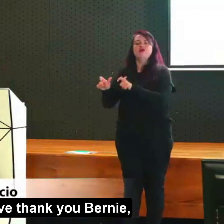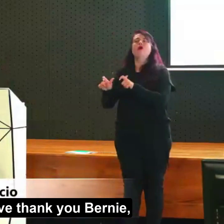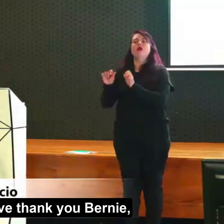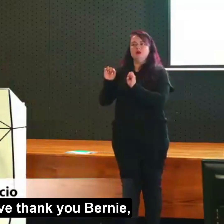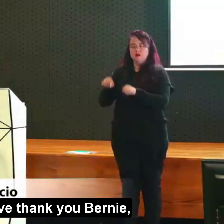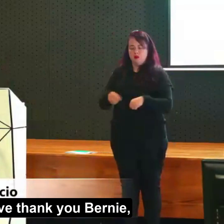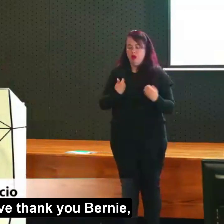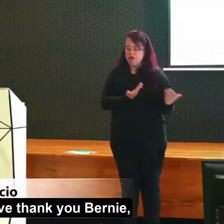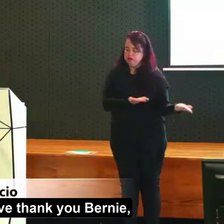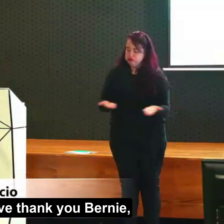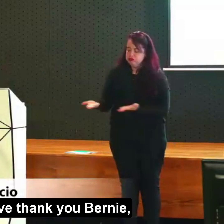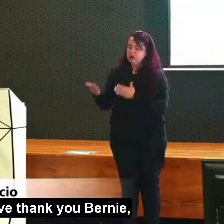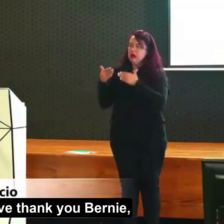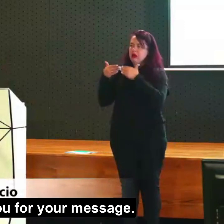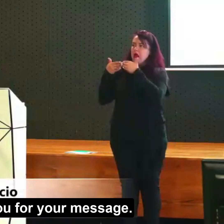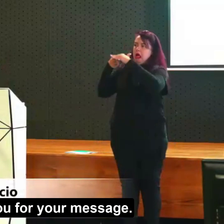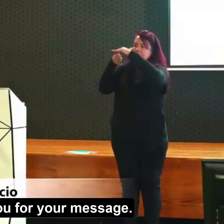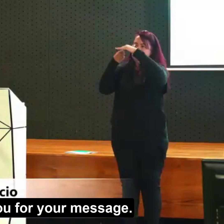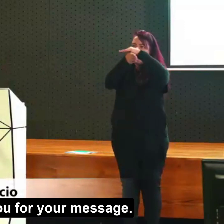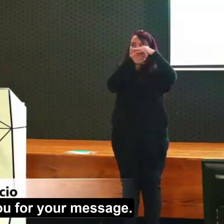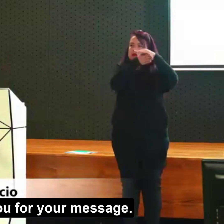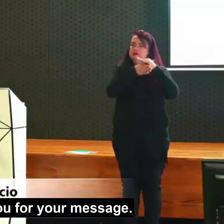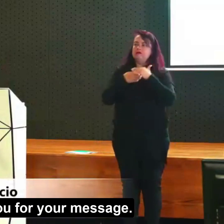have. Thank you, Bernie.